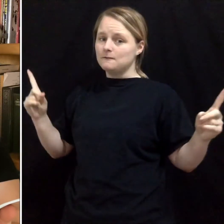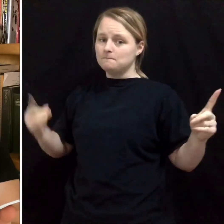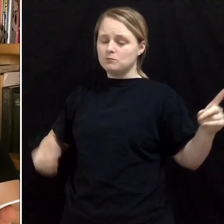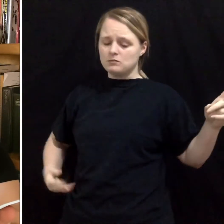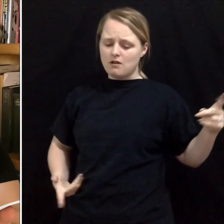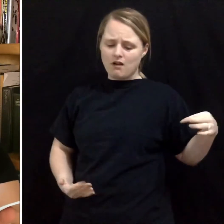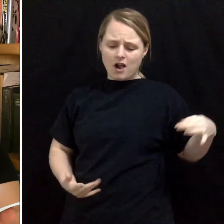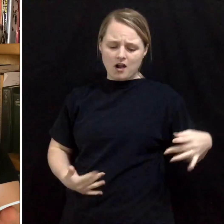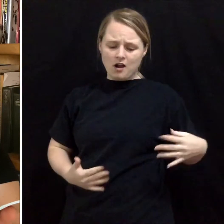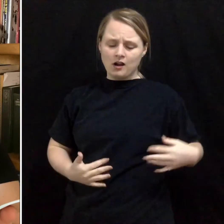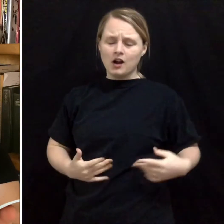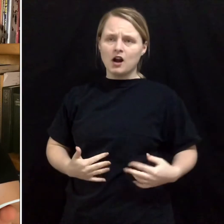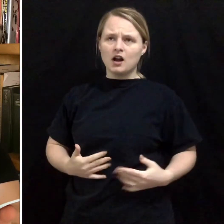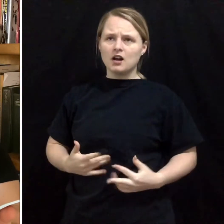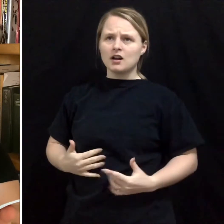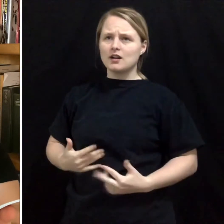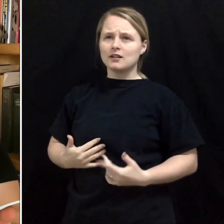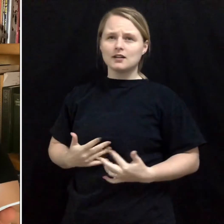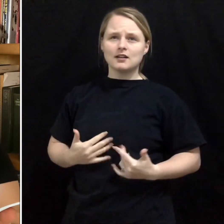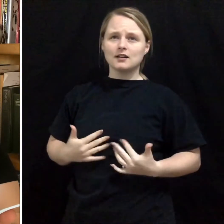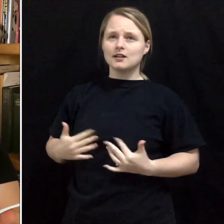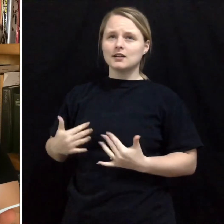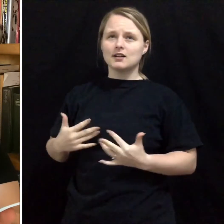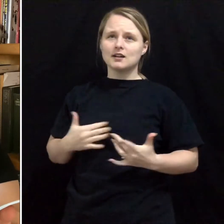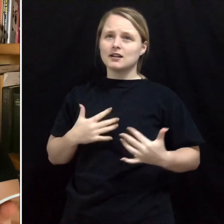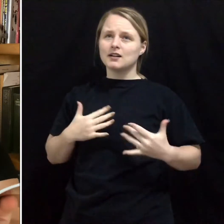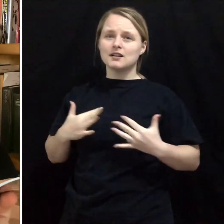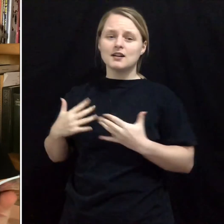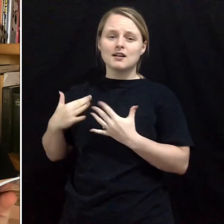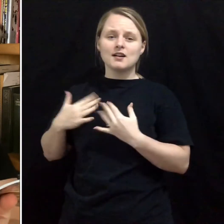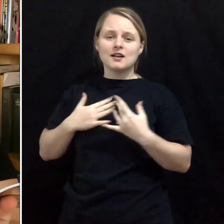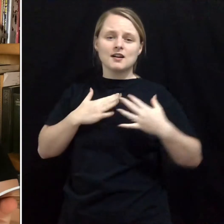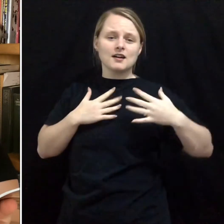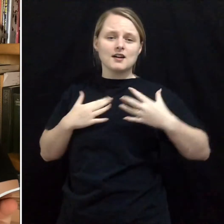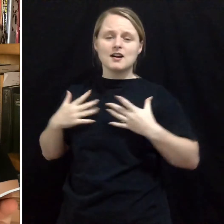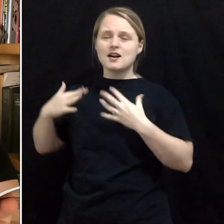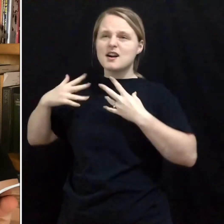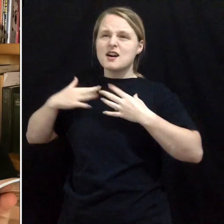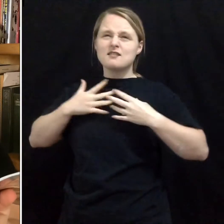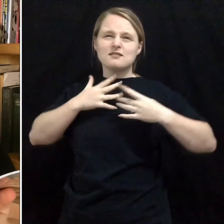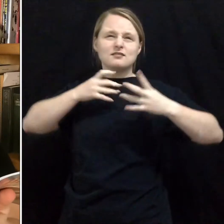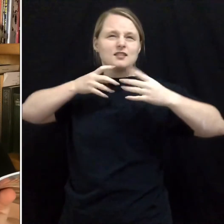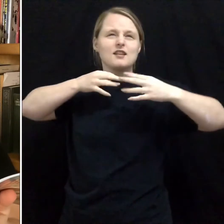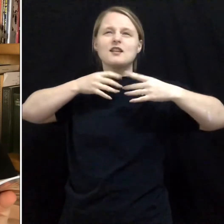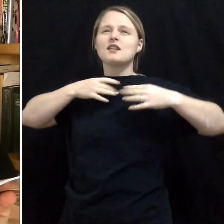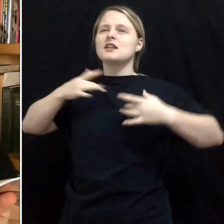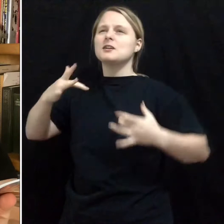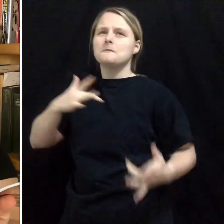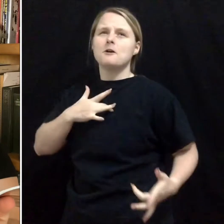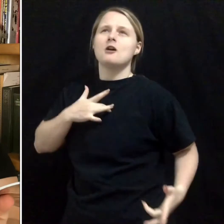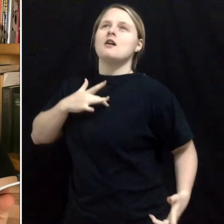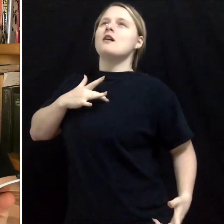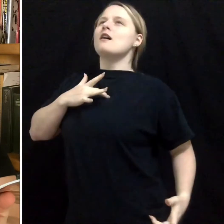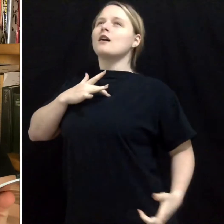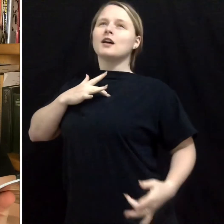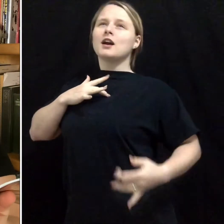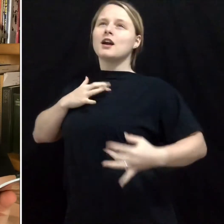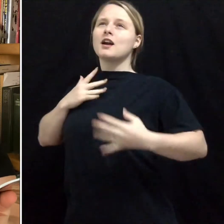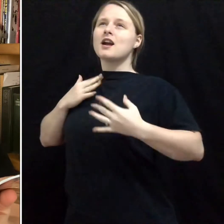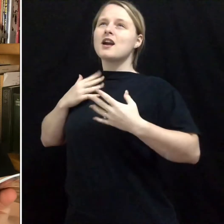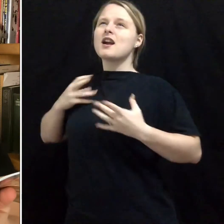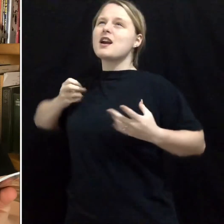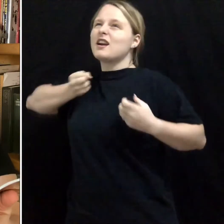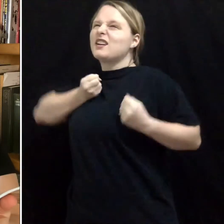deep inside her, she heard a melody so real and sweet and true. And when she lifted